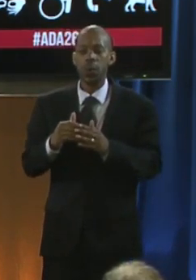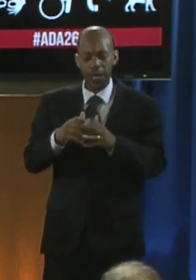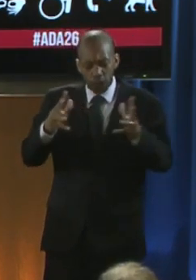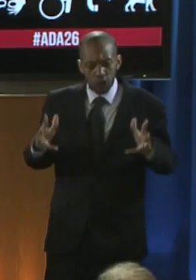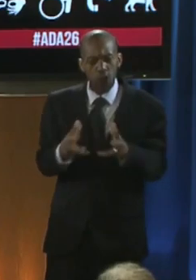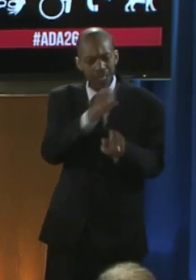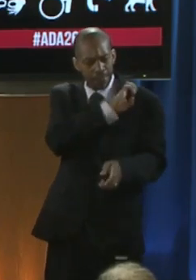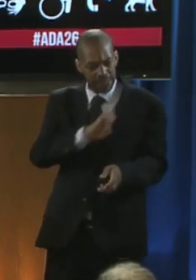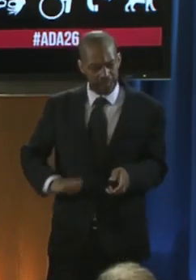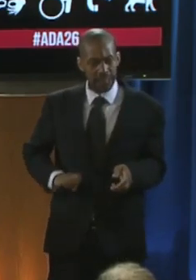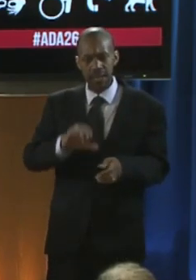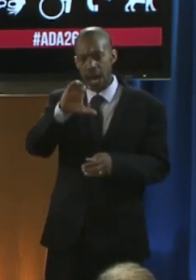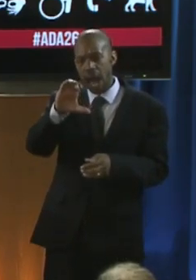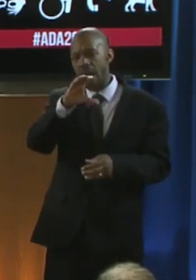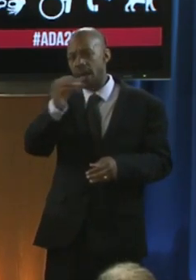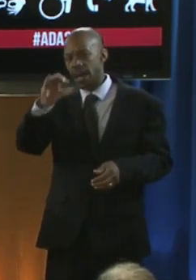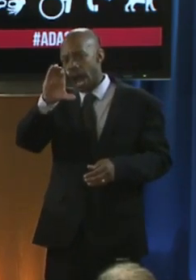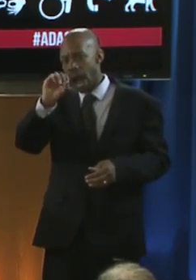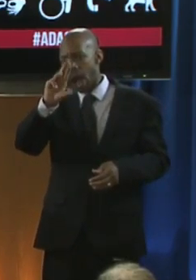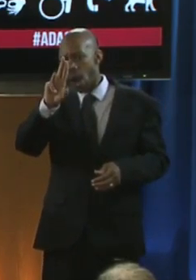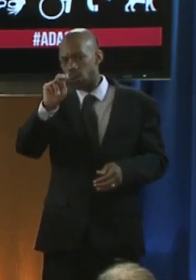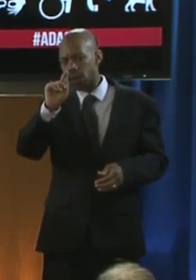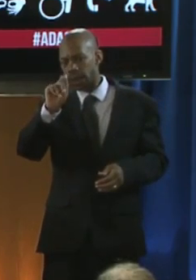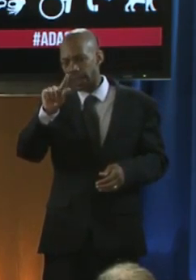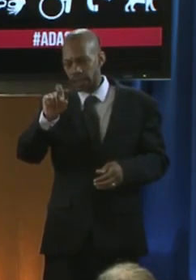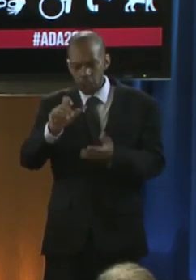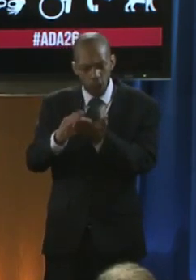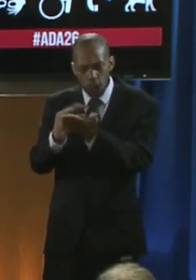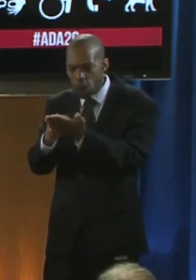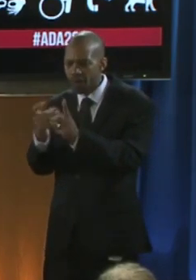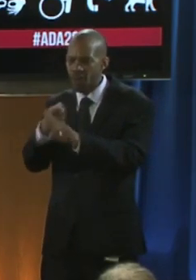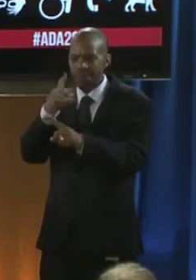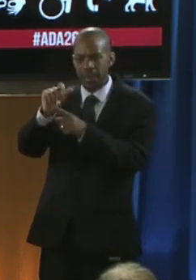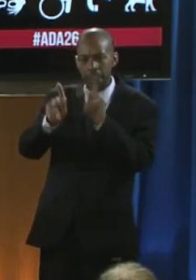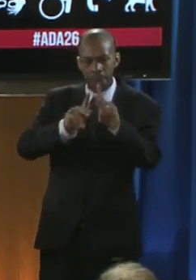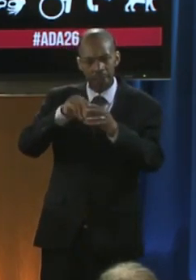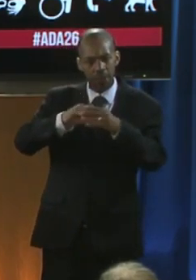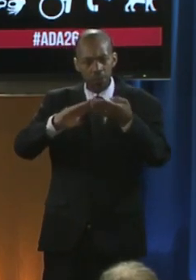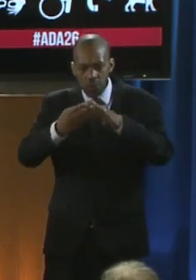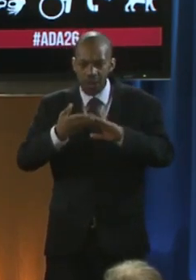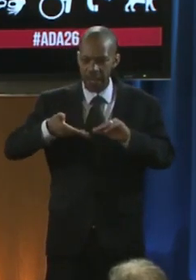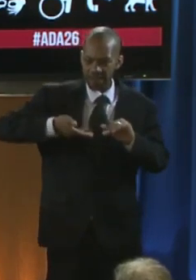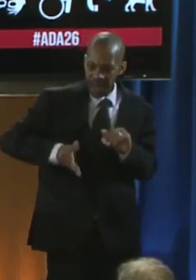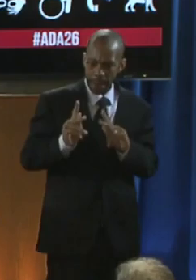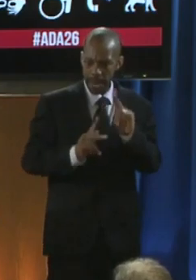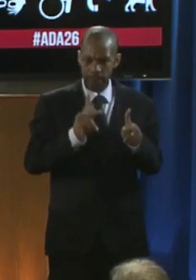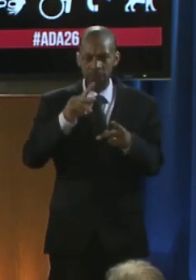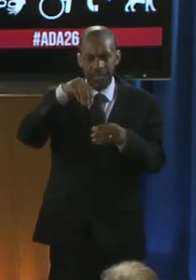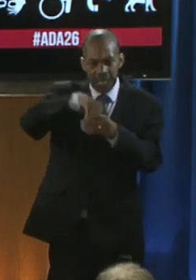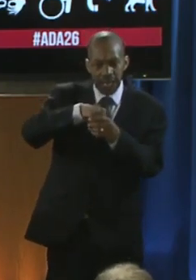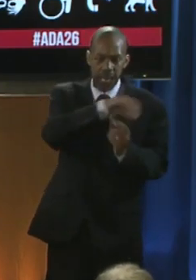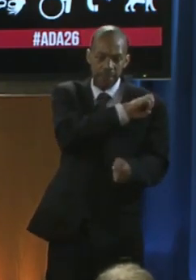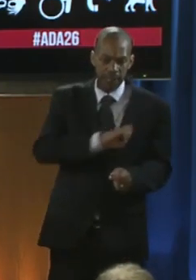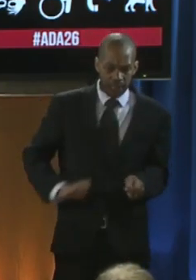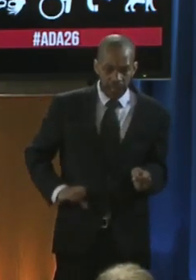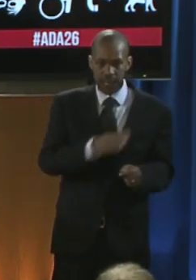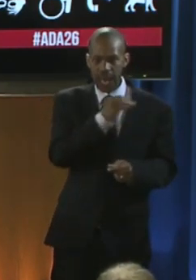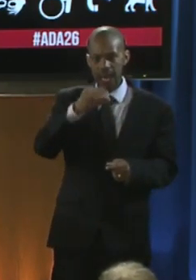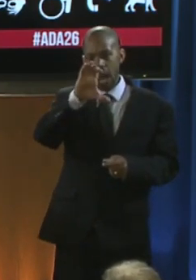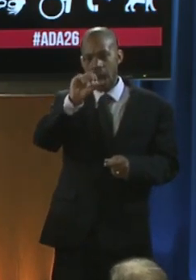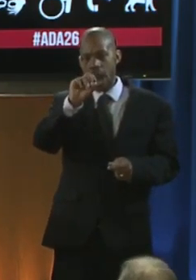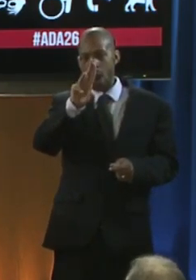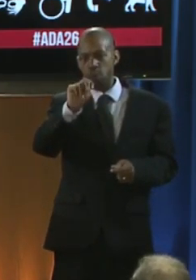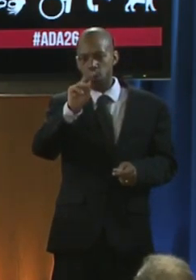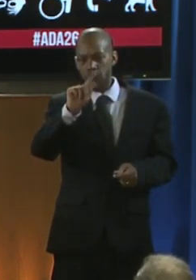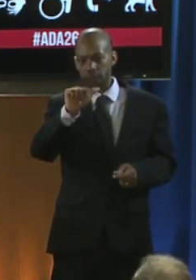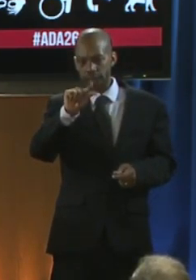our consulates to learn from disabled people in their communities, to invite people into our embassies and consulates in order